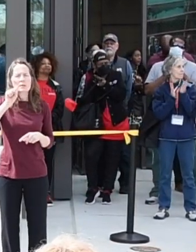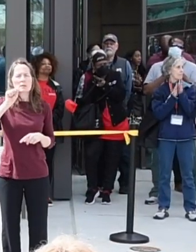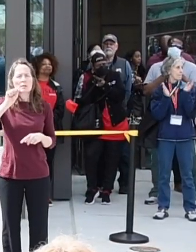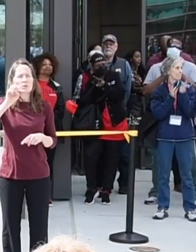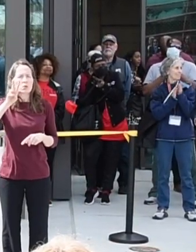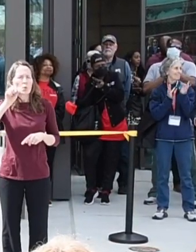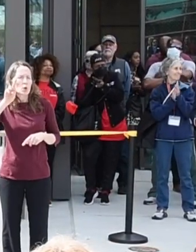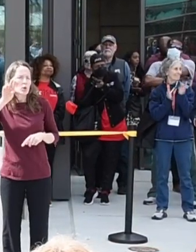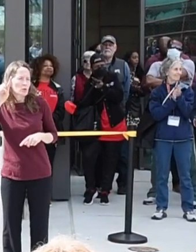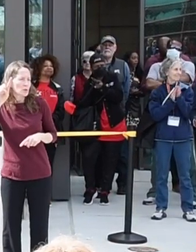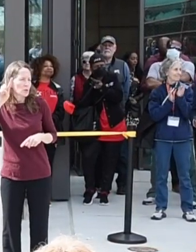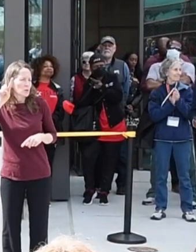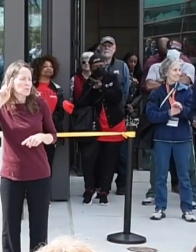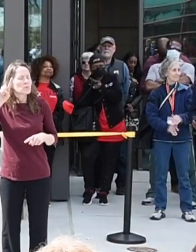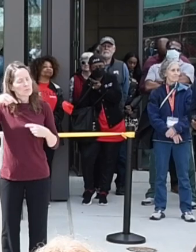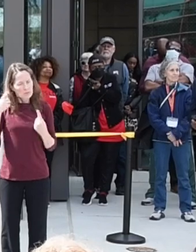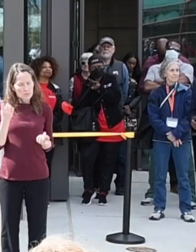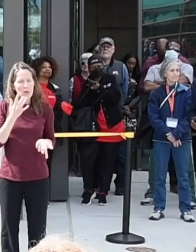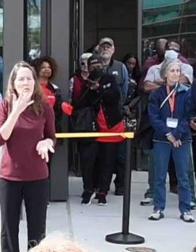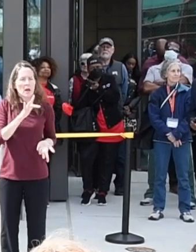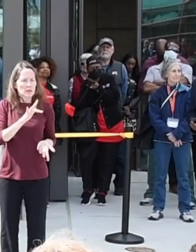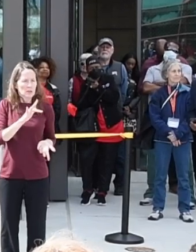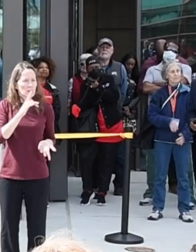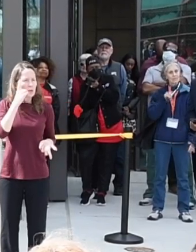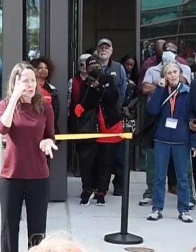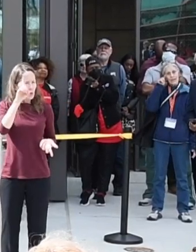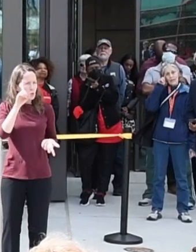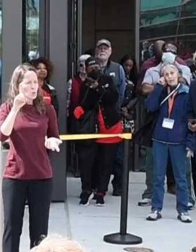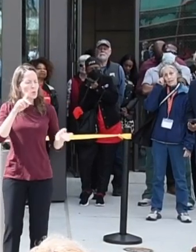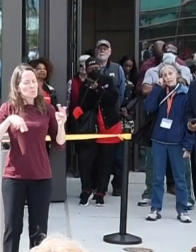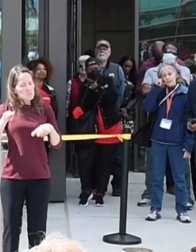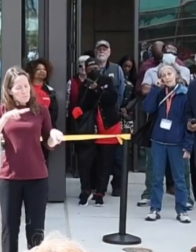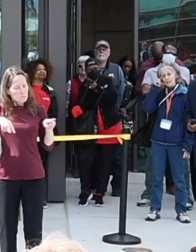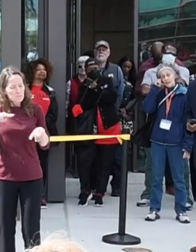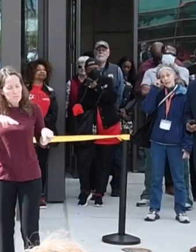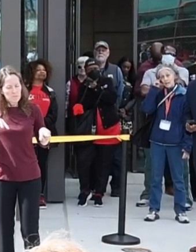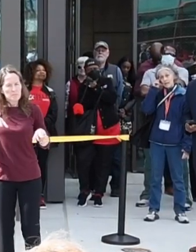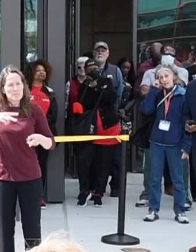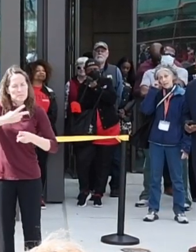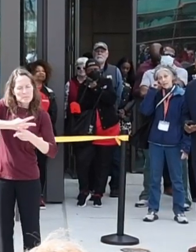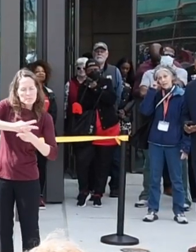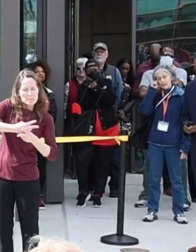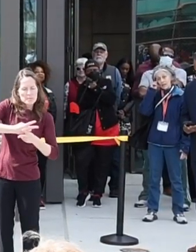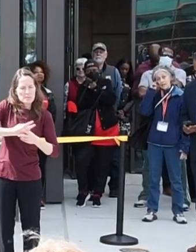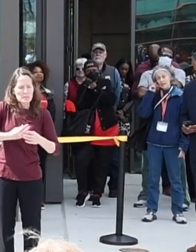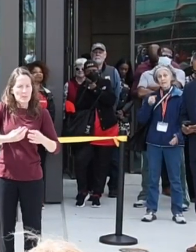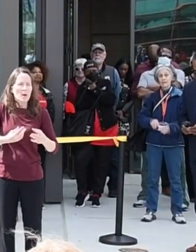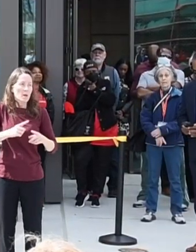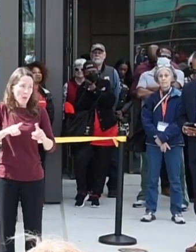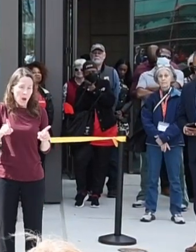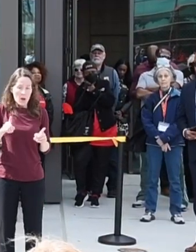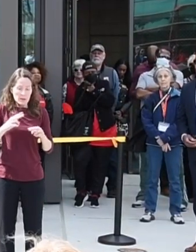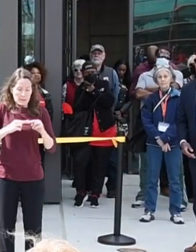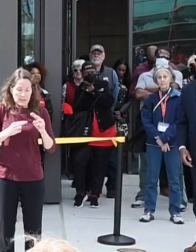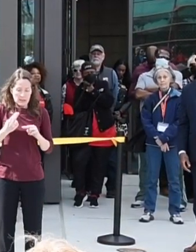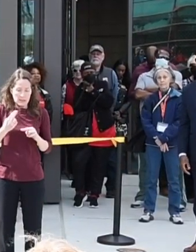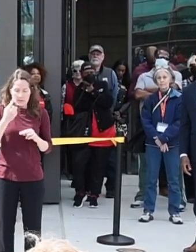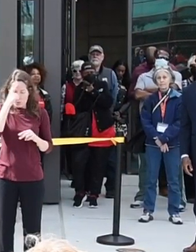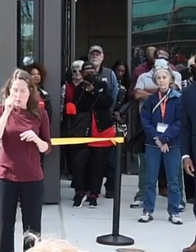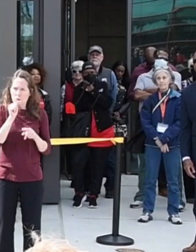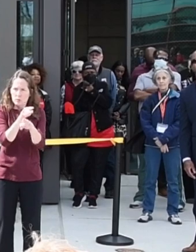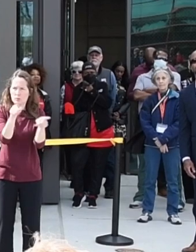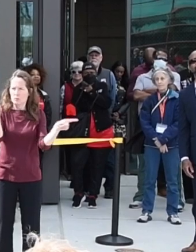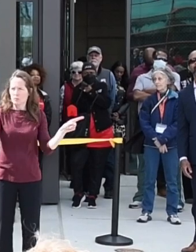lucky enough to have it and to oversee it, but this is your building in